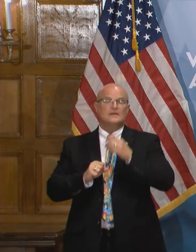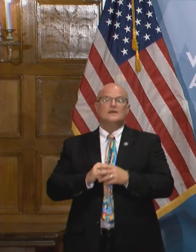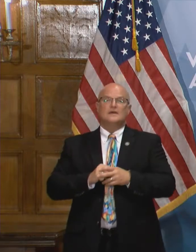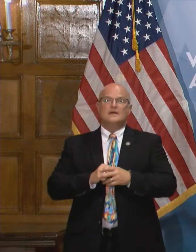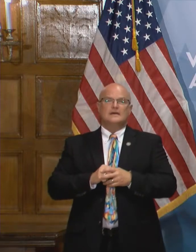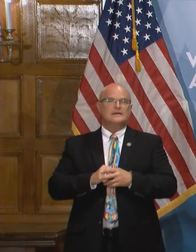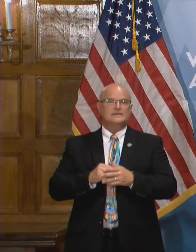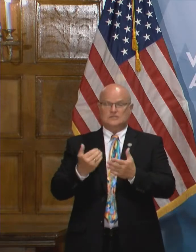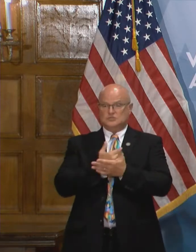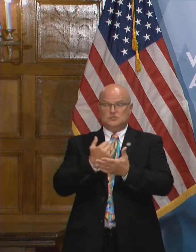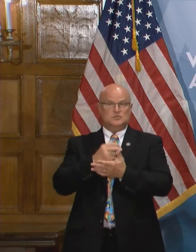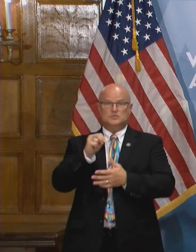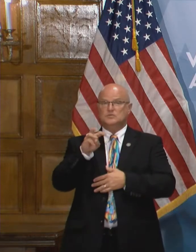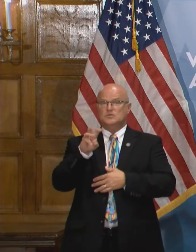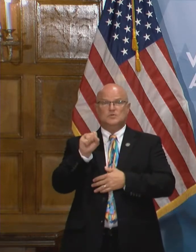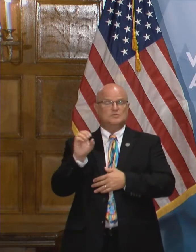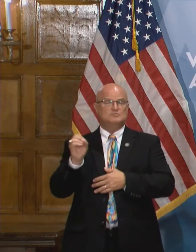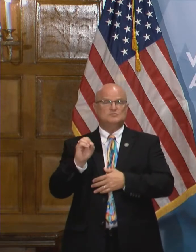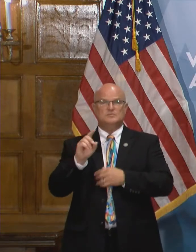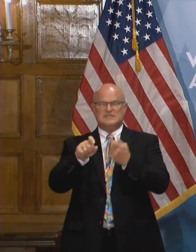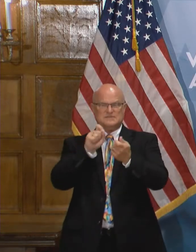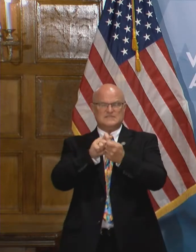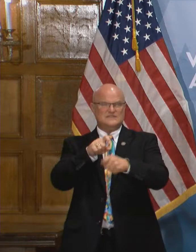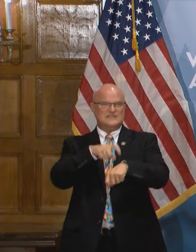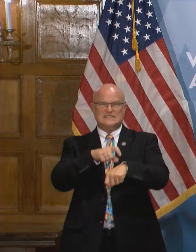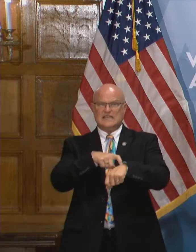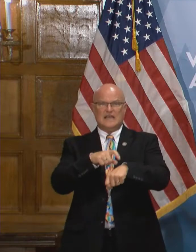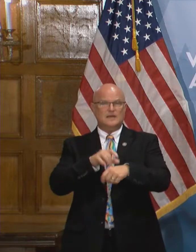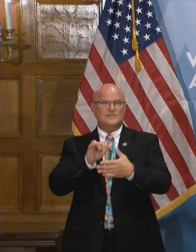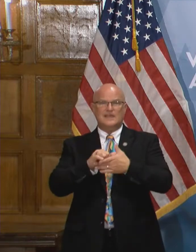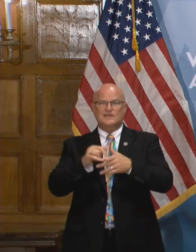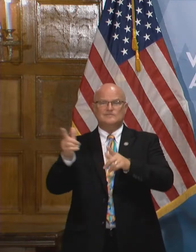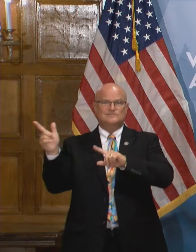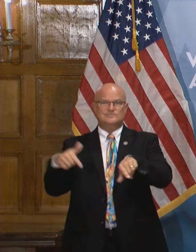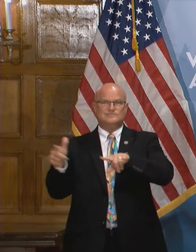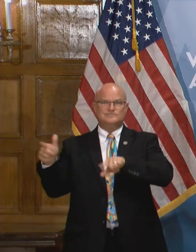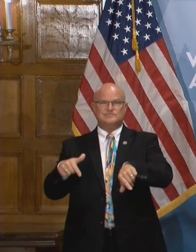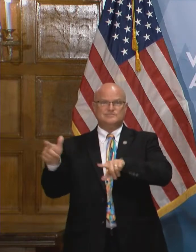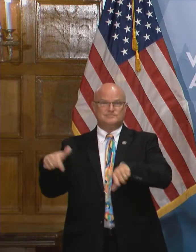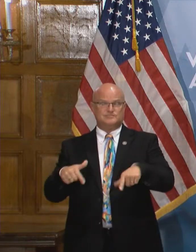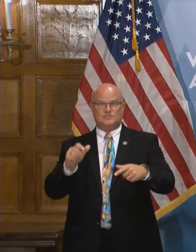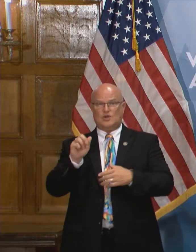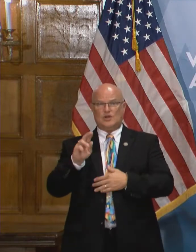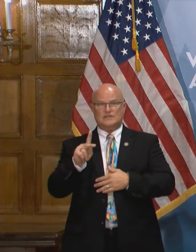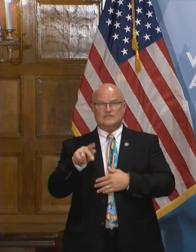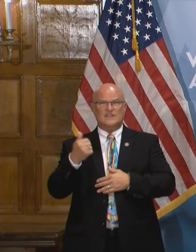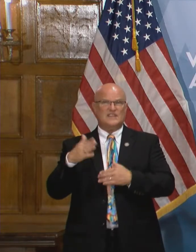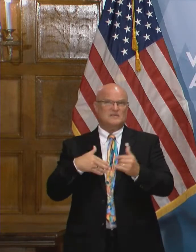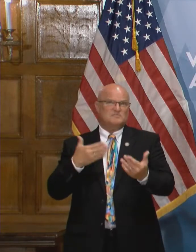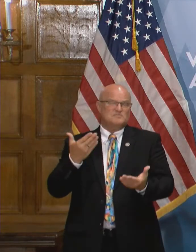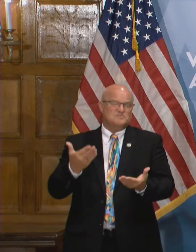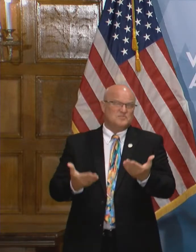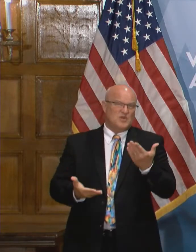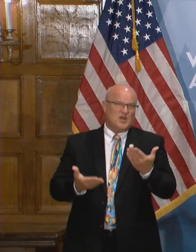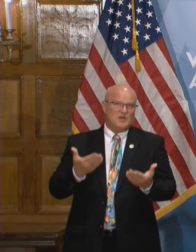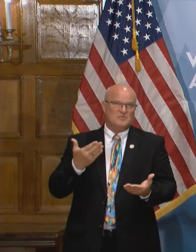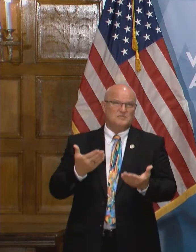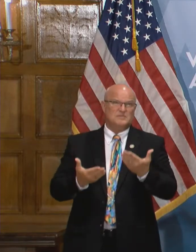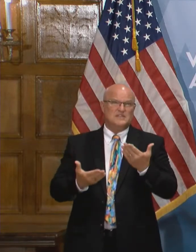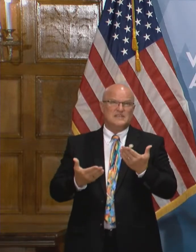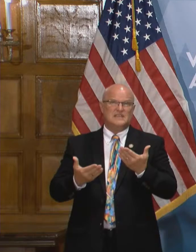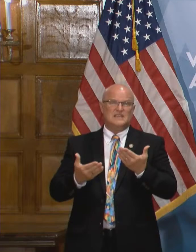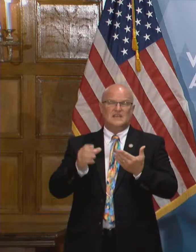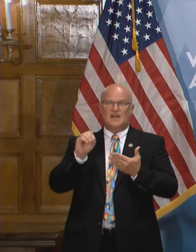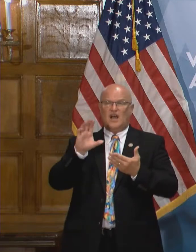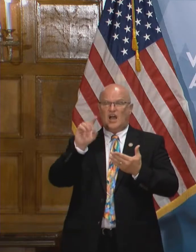there's not any new news in terms of a specific time frame that they will start coming, other than probably the first week